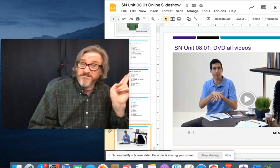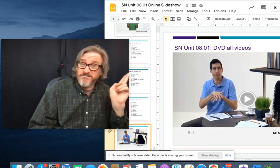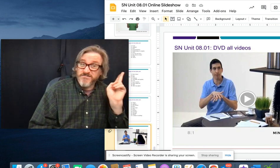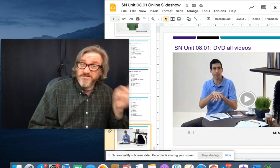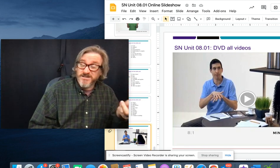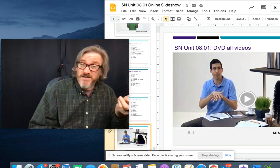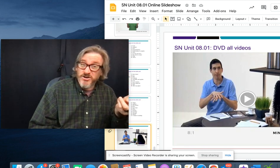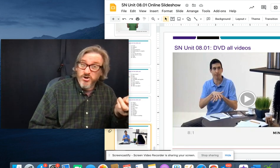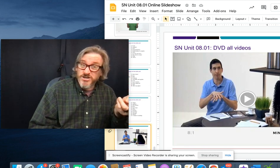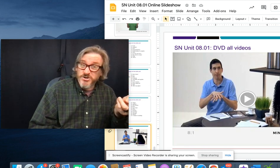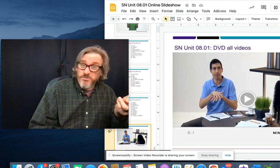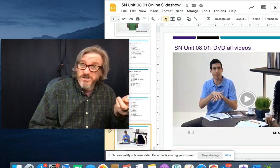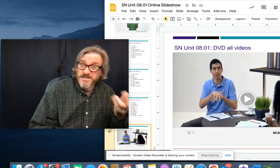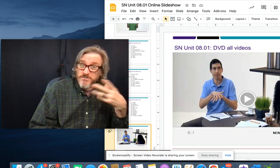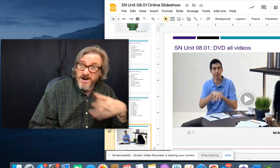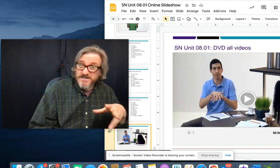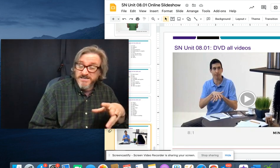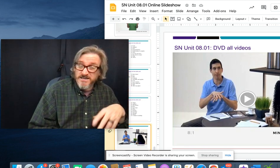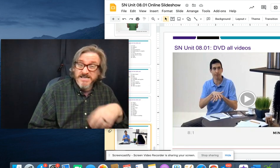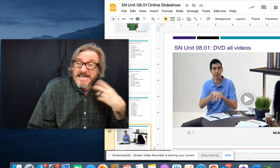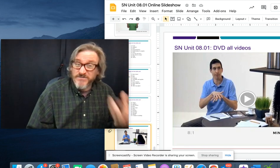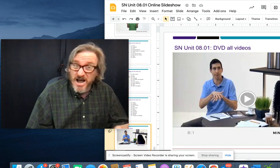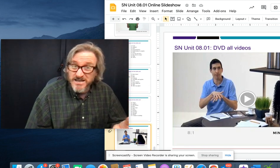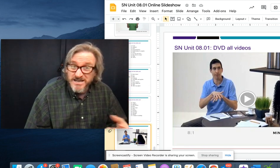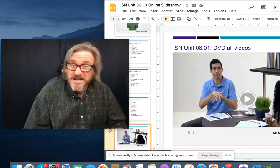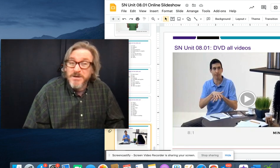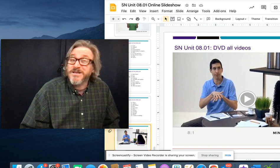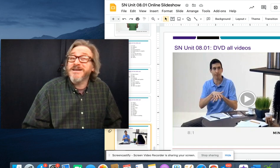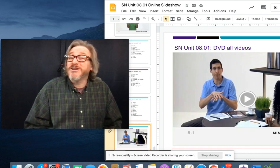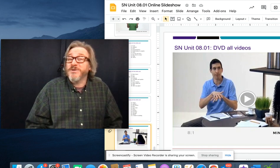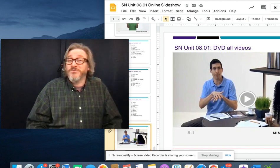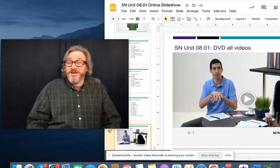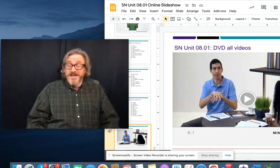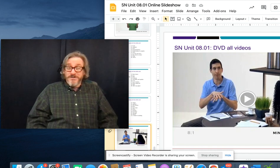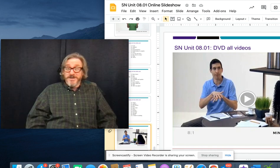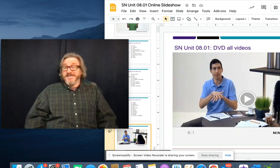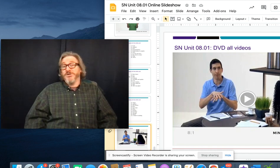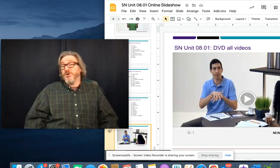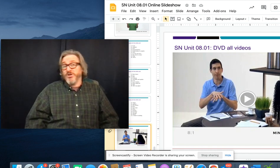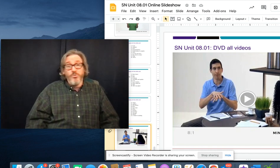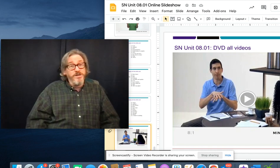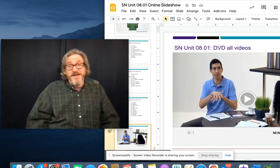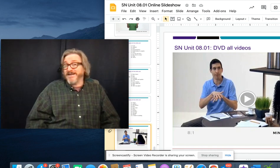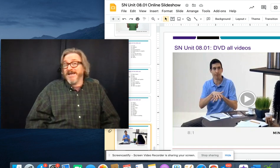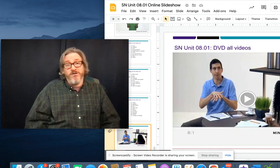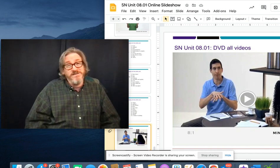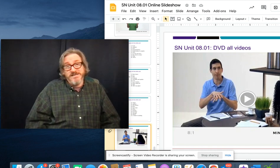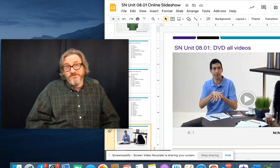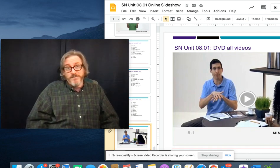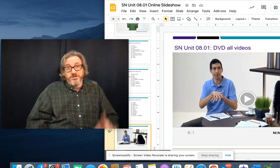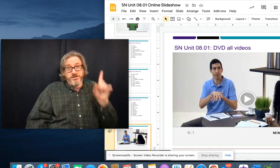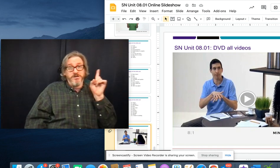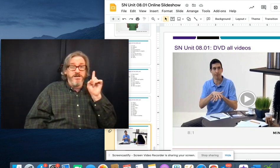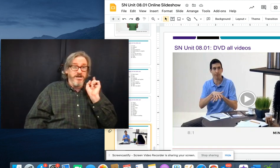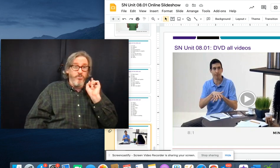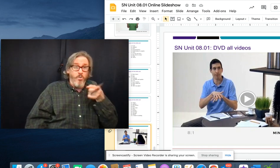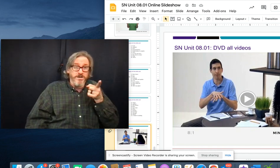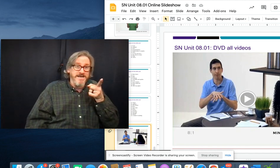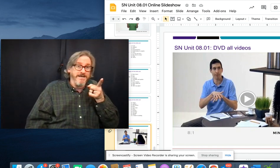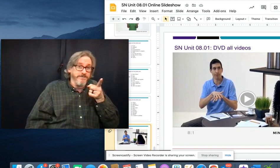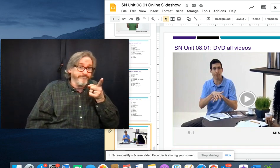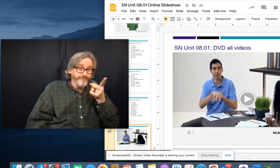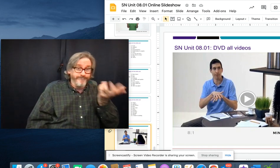negative answers. So again, practice 1, watch the video, give a positive, watch the video, give a negative. This is going to